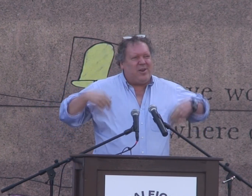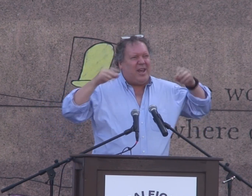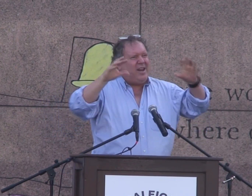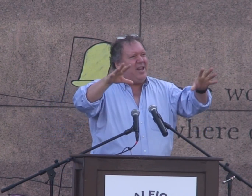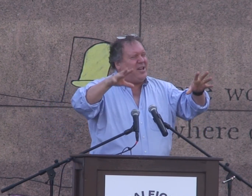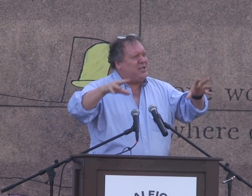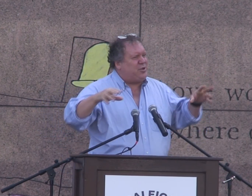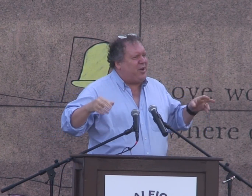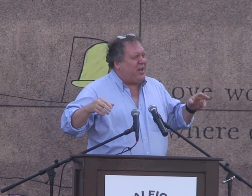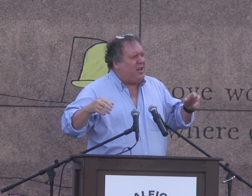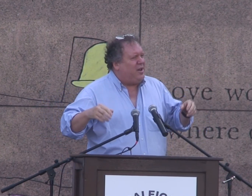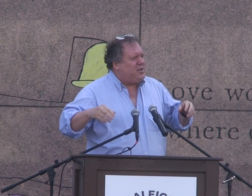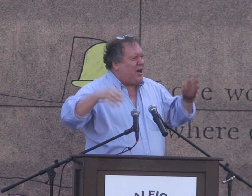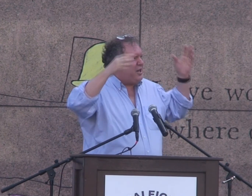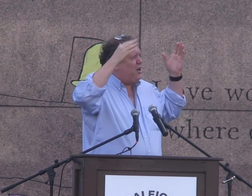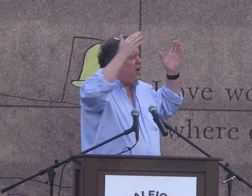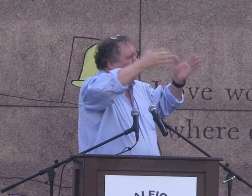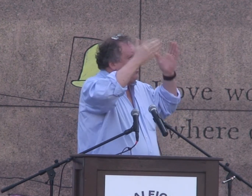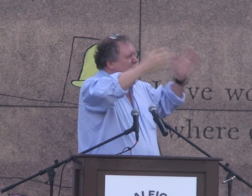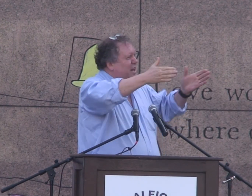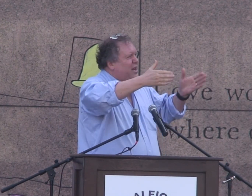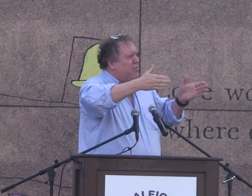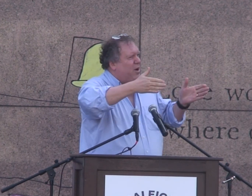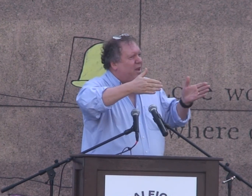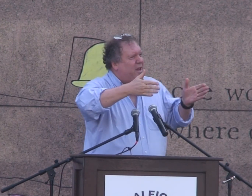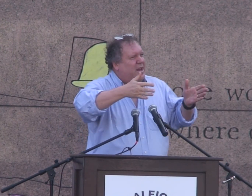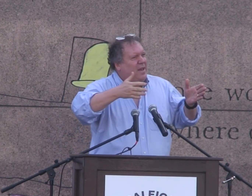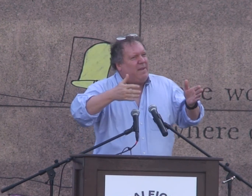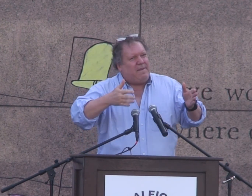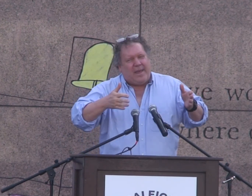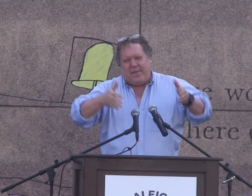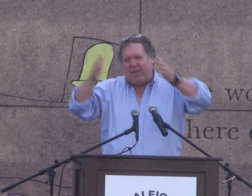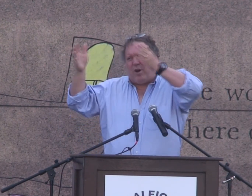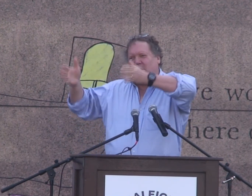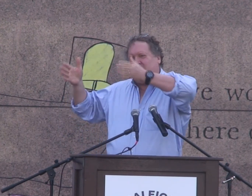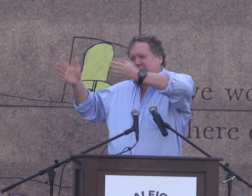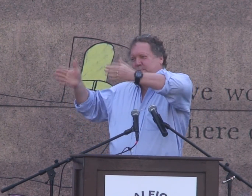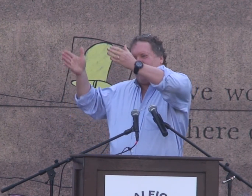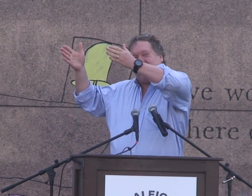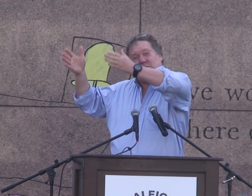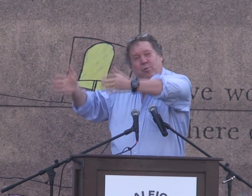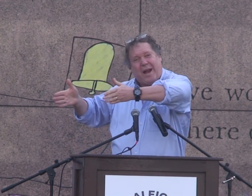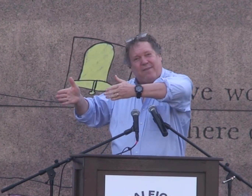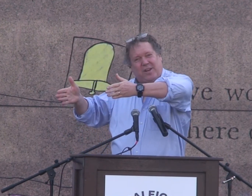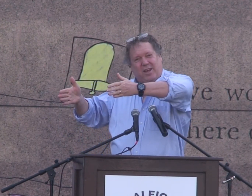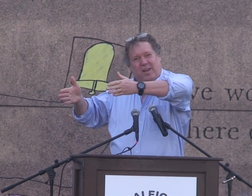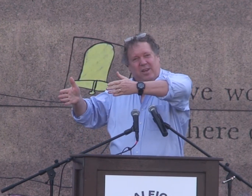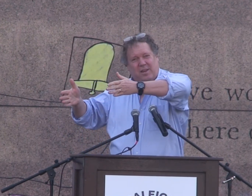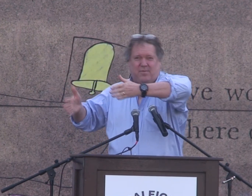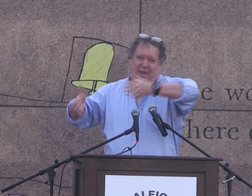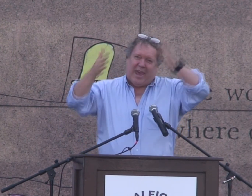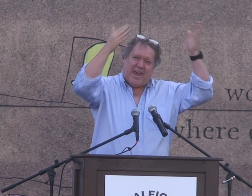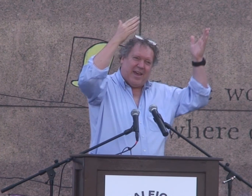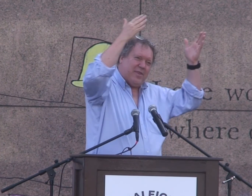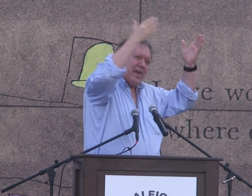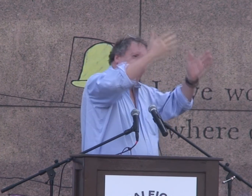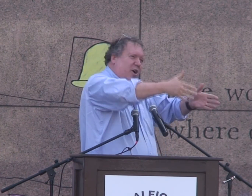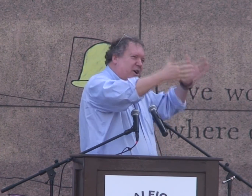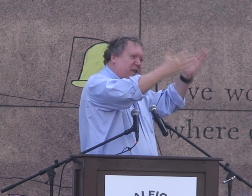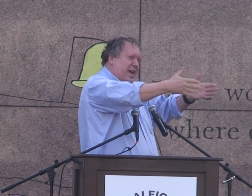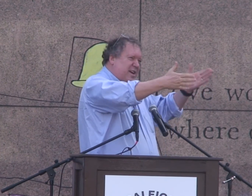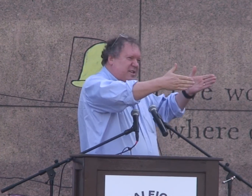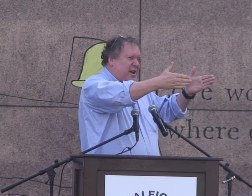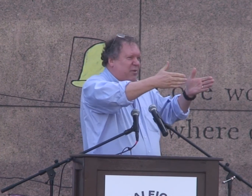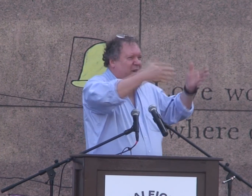we could go to any country, talk to almost anyone, and they've all experienced gravity, and